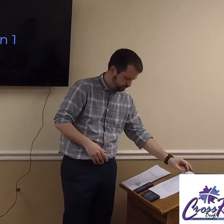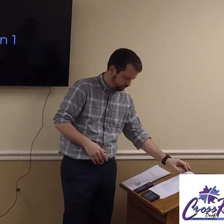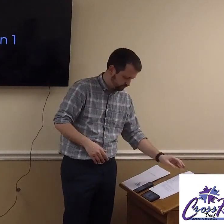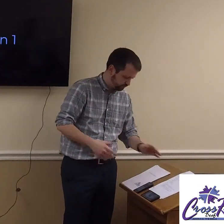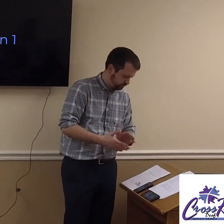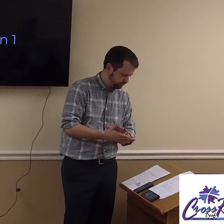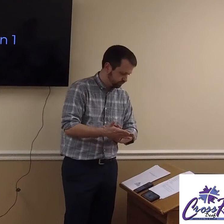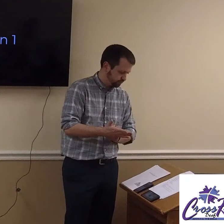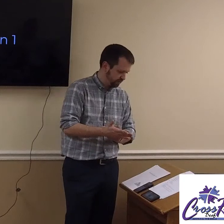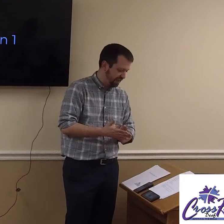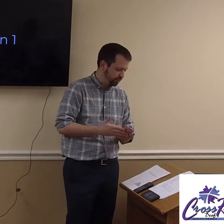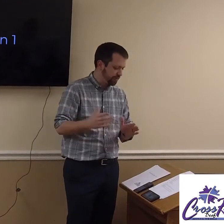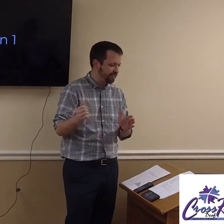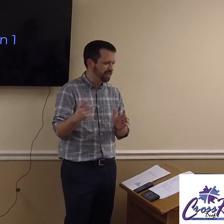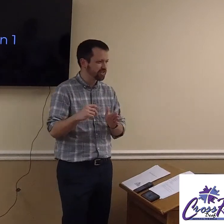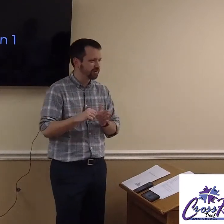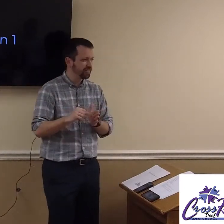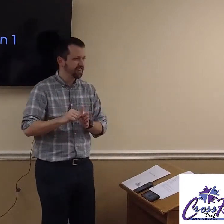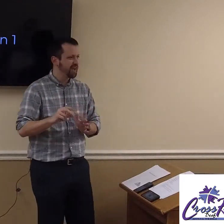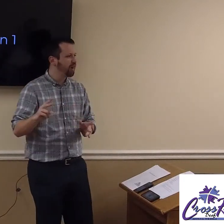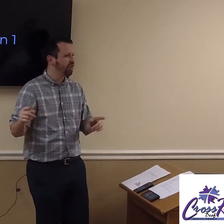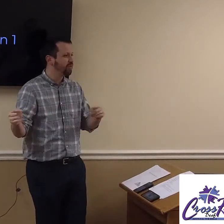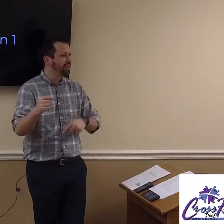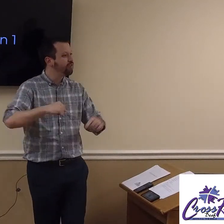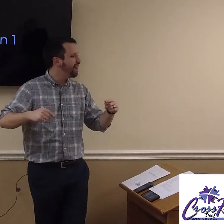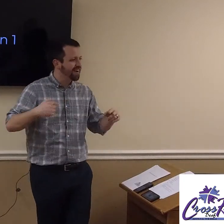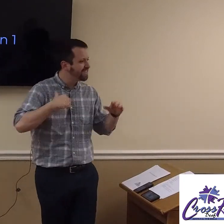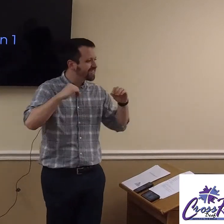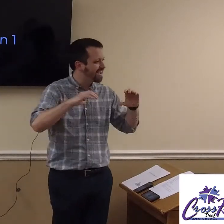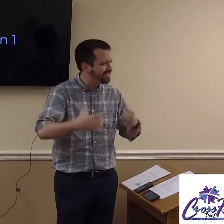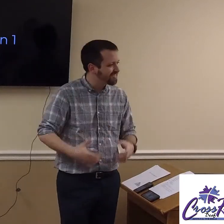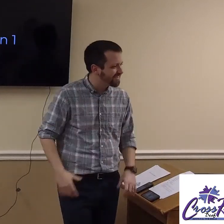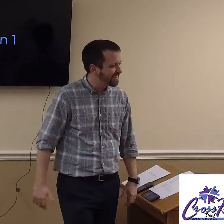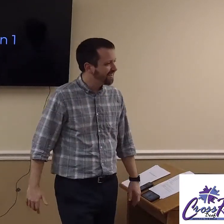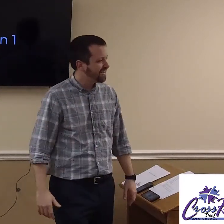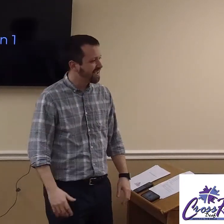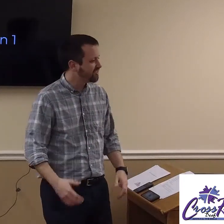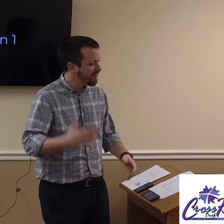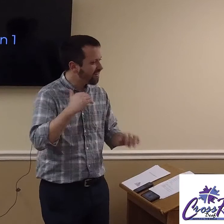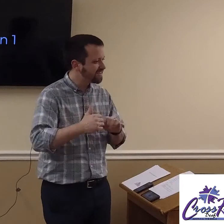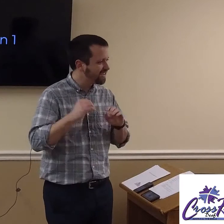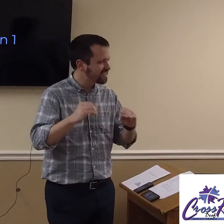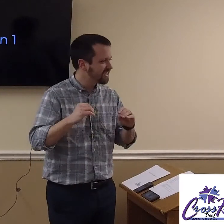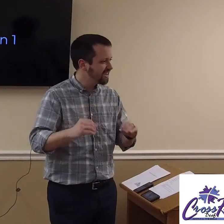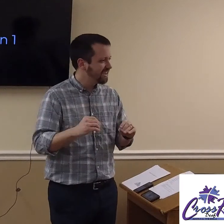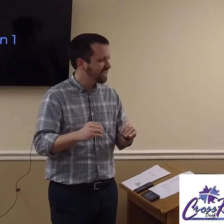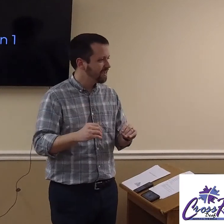So we're going back to page 2. Yes, we're going back to page 2. I'm all over the place. You know how I teach classes? Yes, you know I how I went teach. to 5.